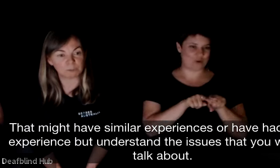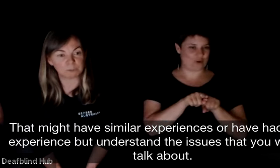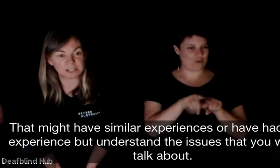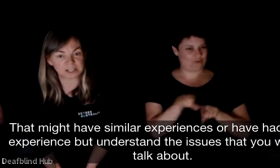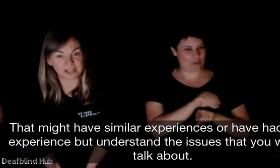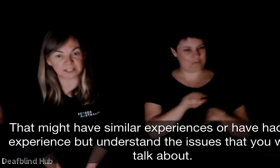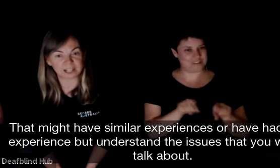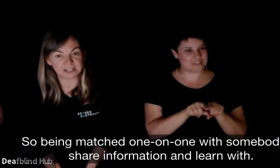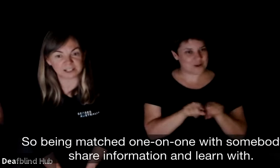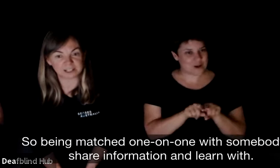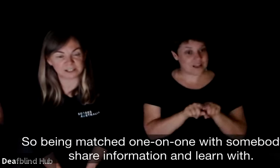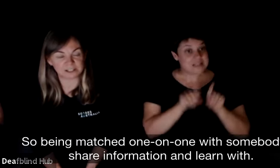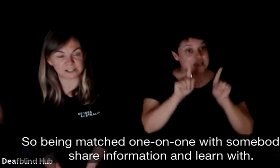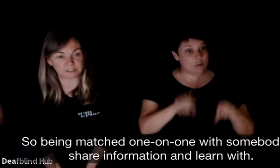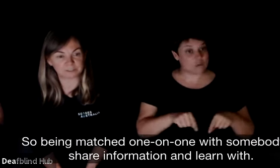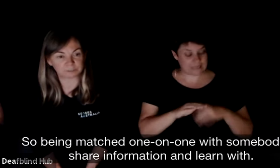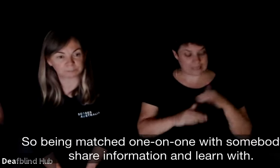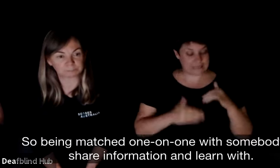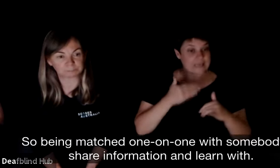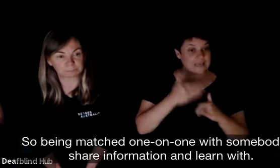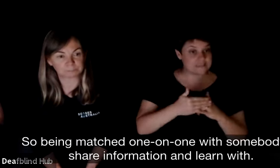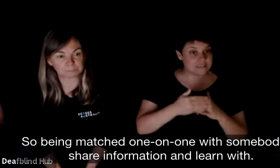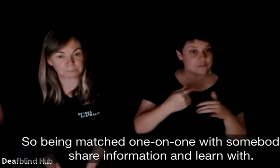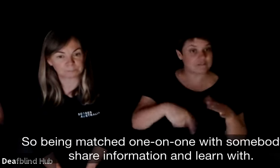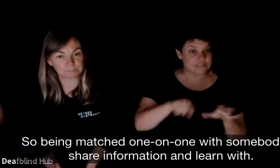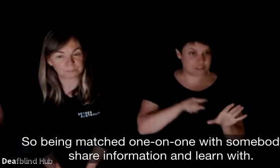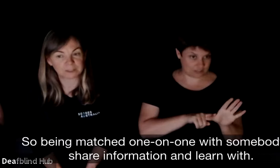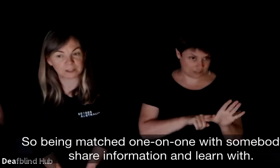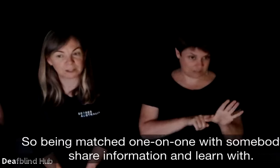So that will be starting later this year.